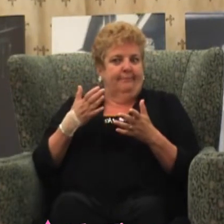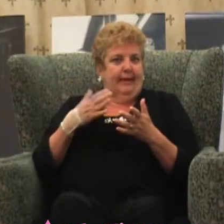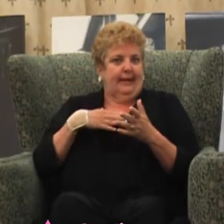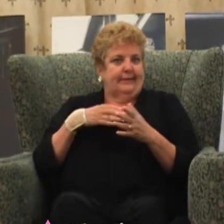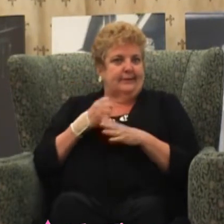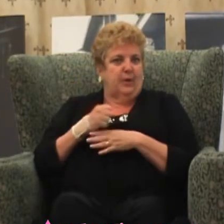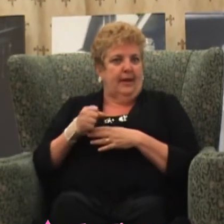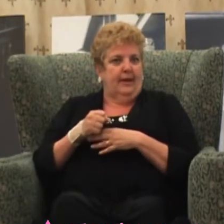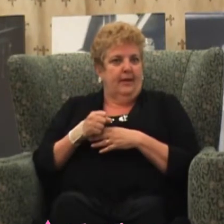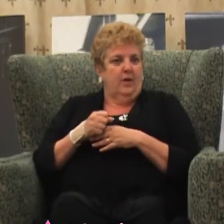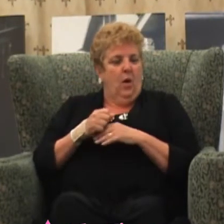here,